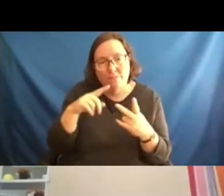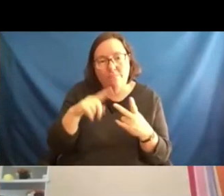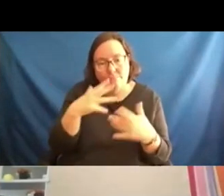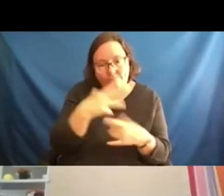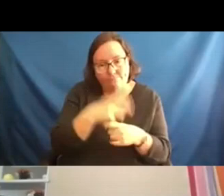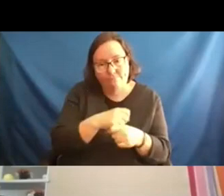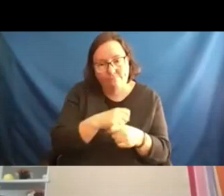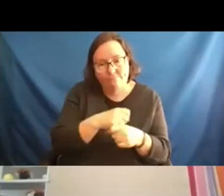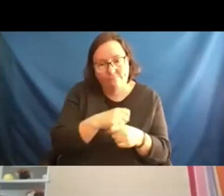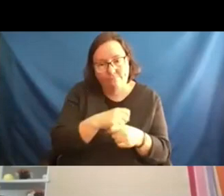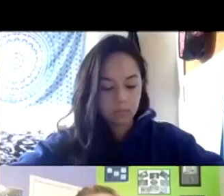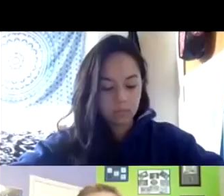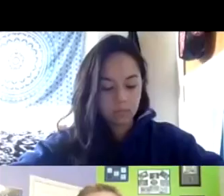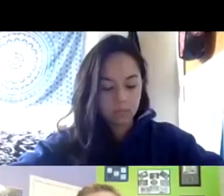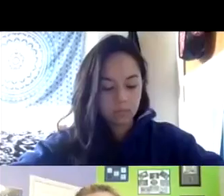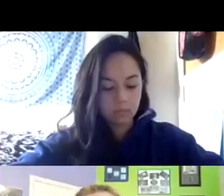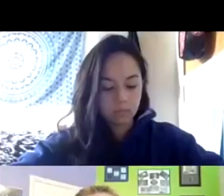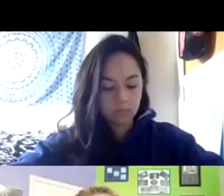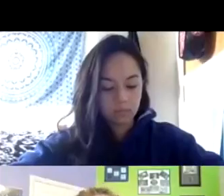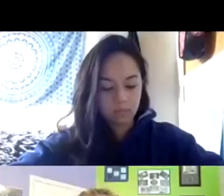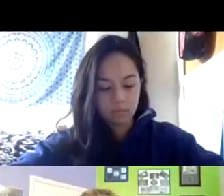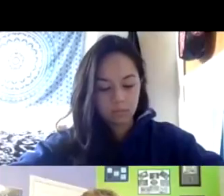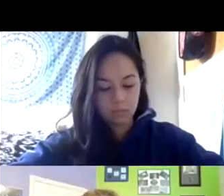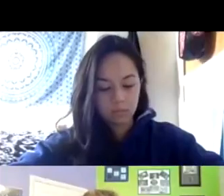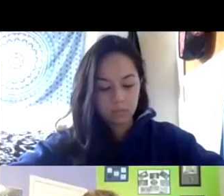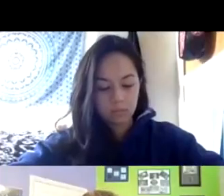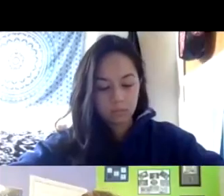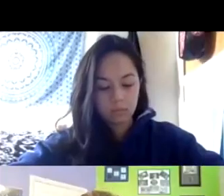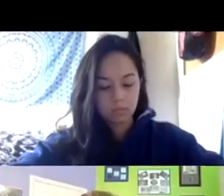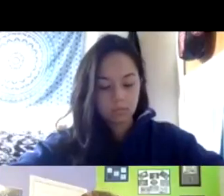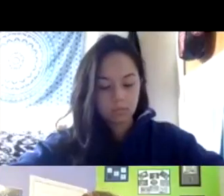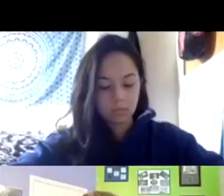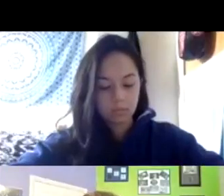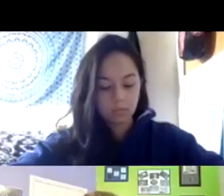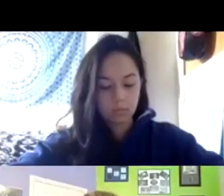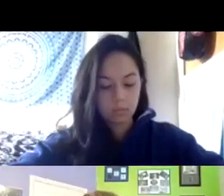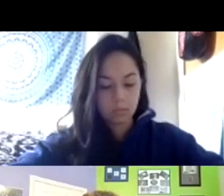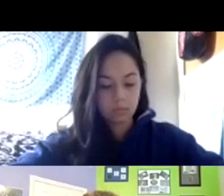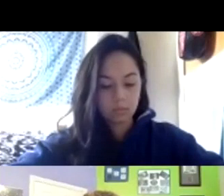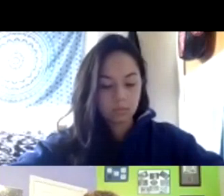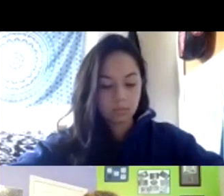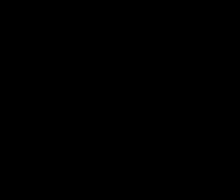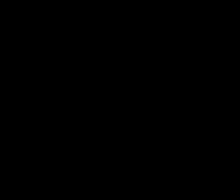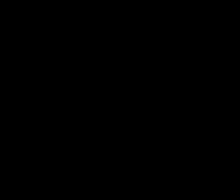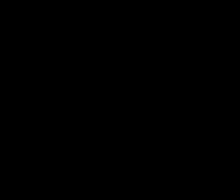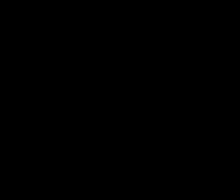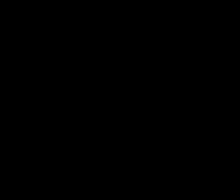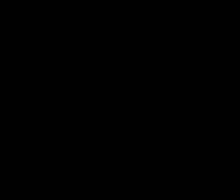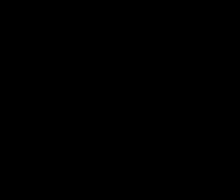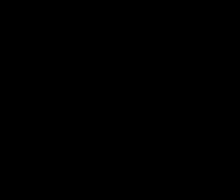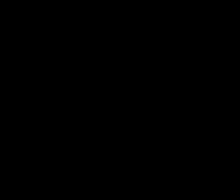MRC, and as a clinical therapist serving the Metro North deaf community. She identifies as a